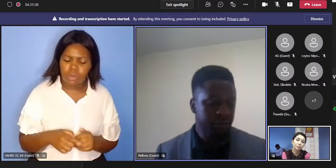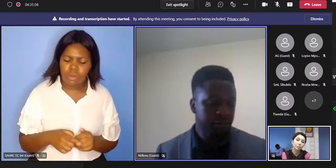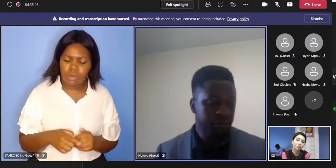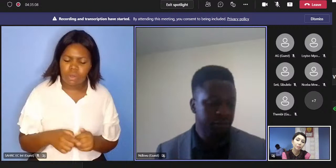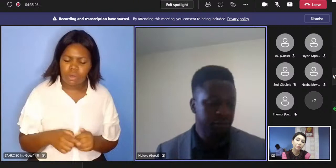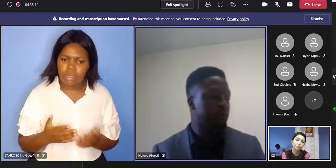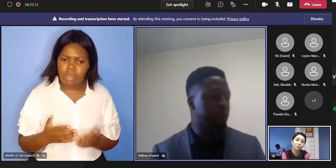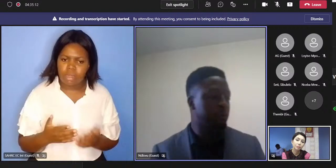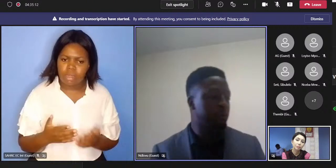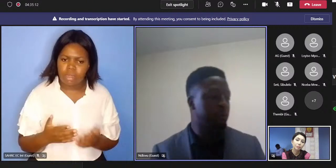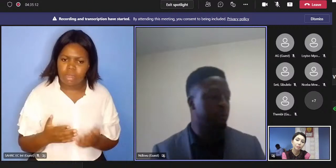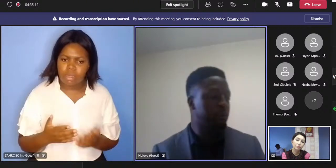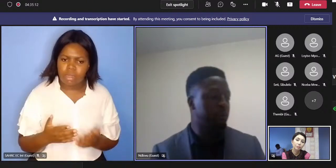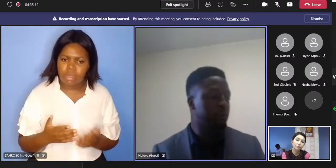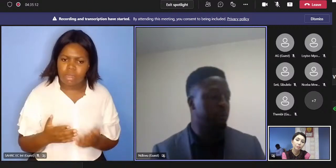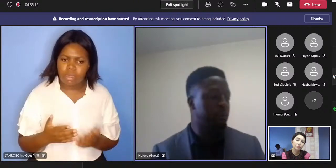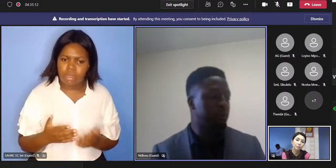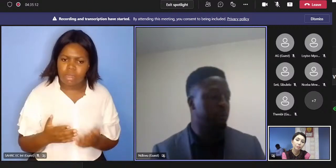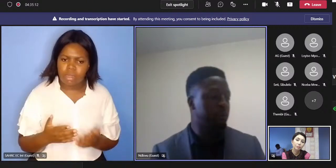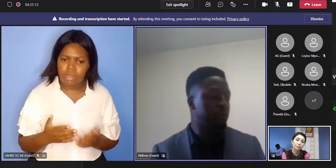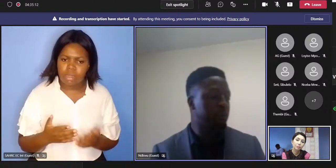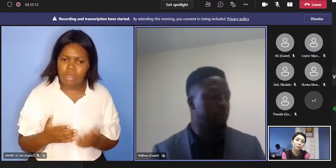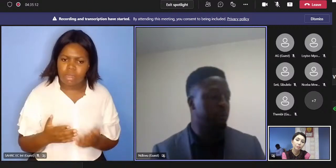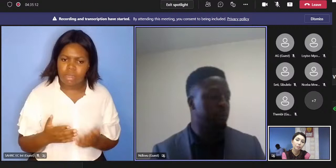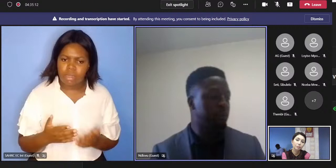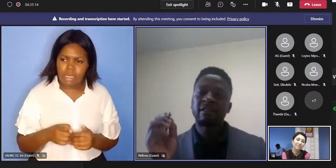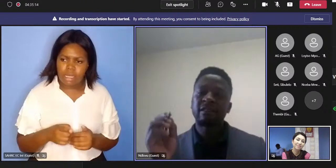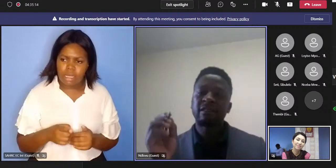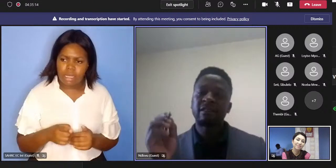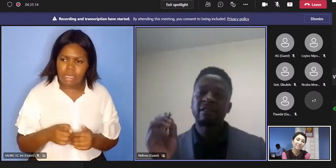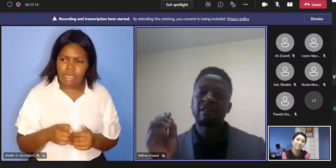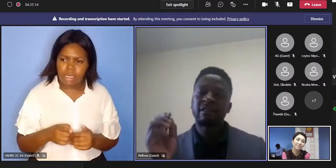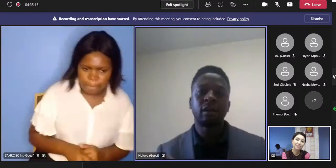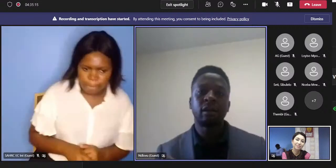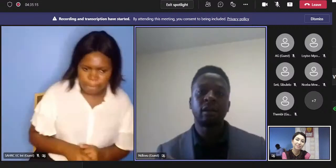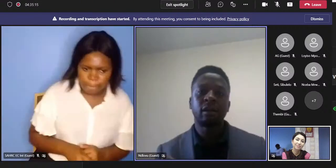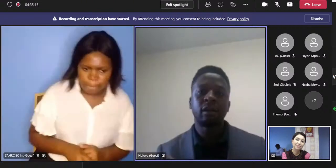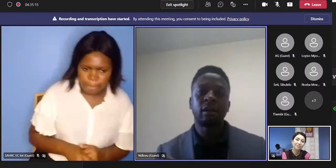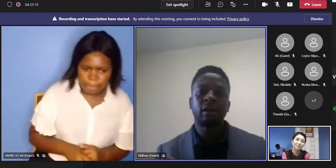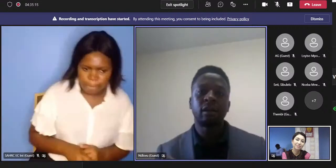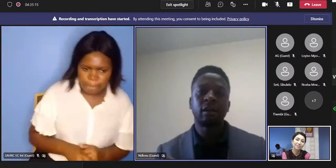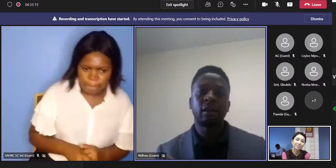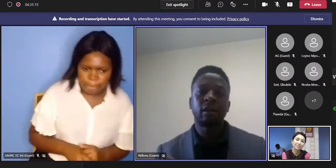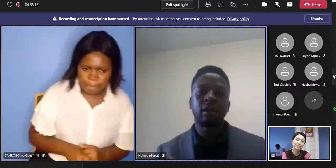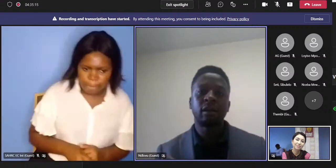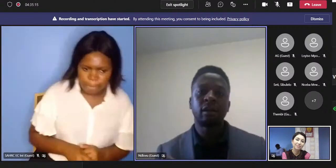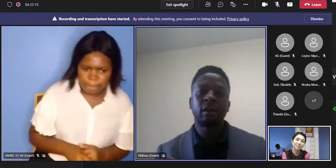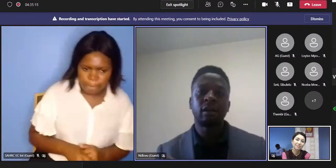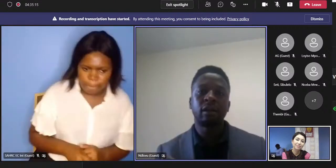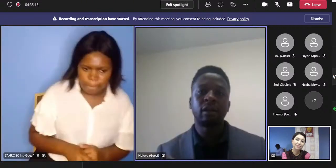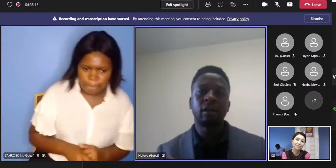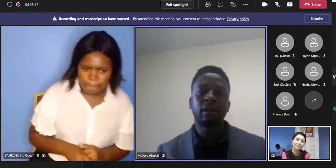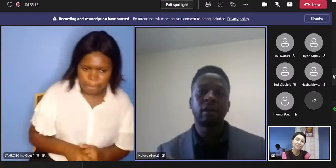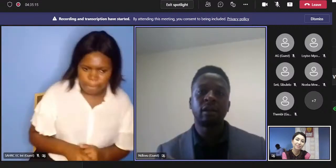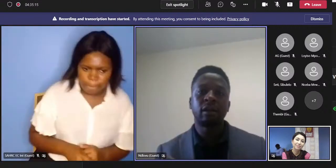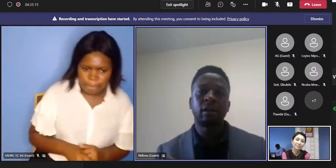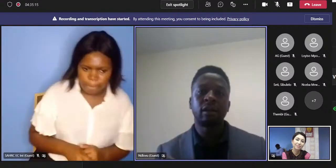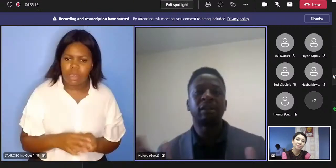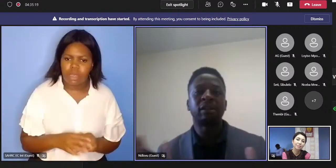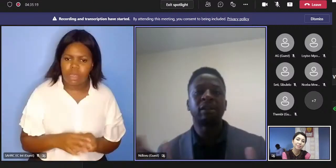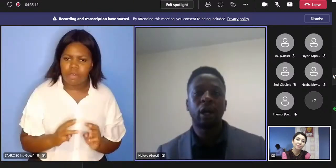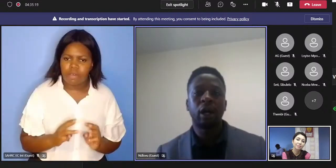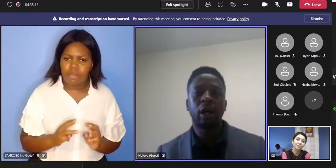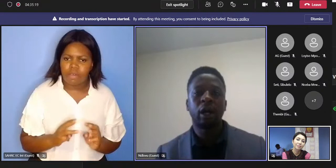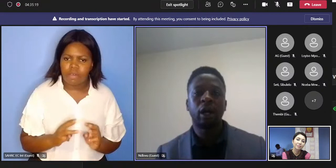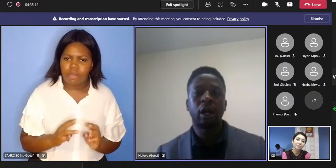because I'm told your PhD is on children's rights. There's something on Article 31 of the African Charter, and for because of